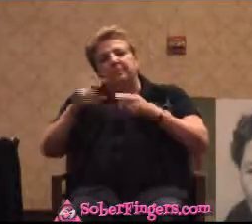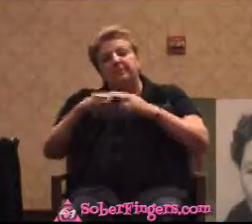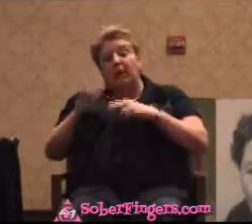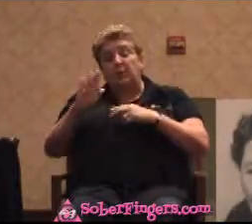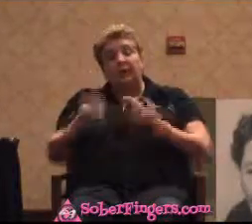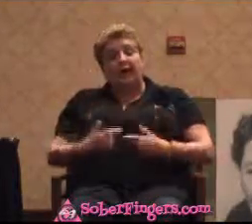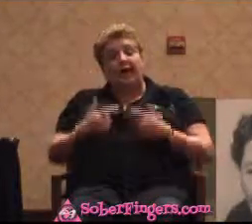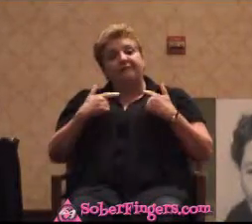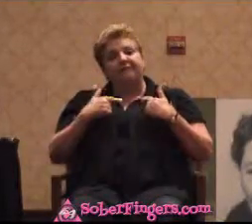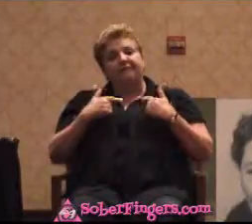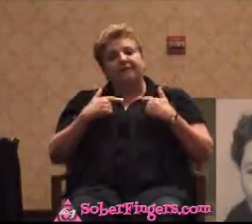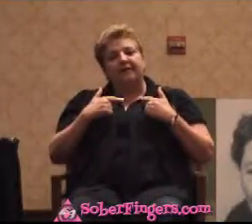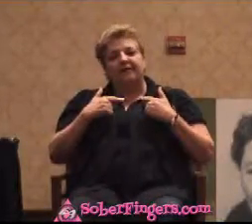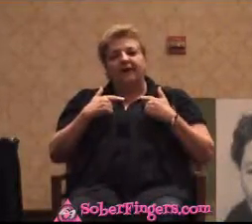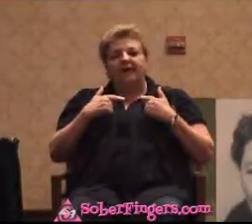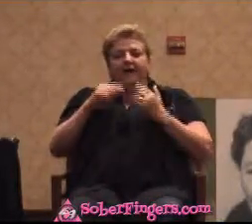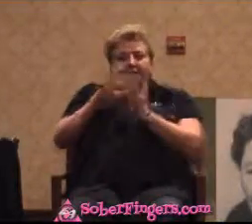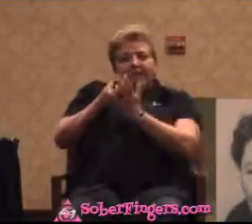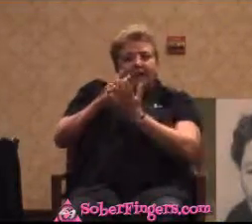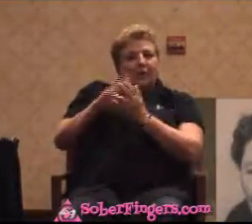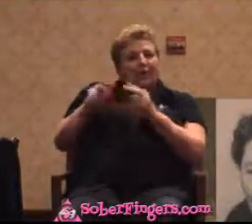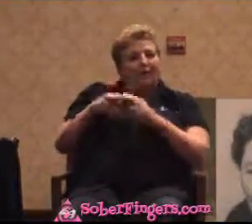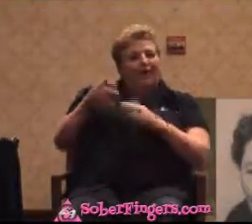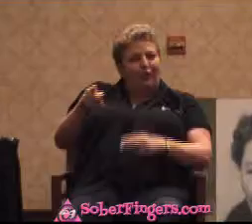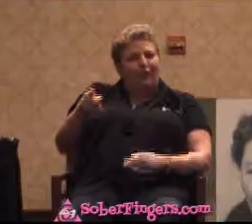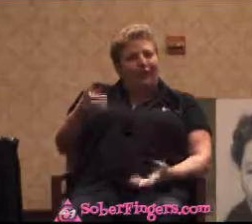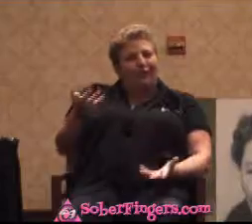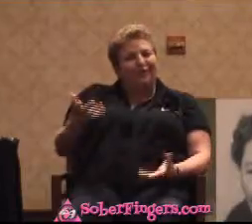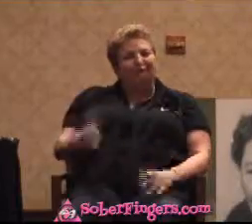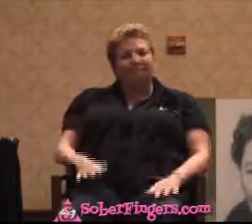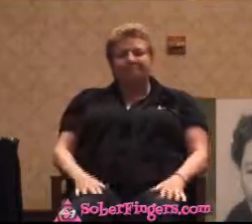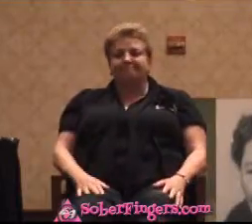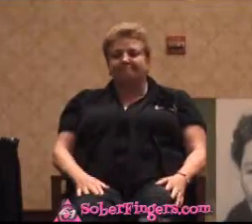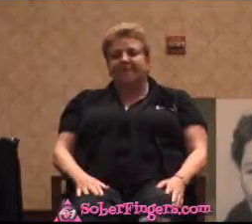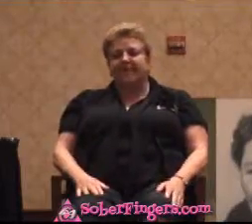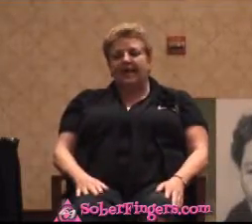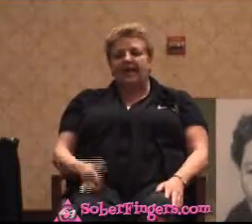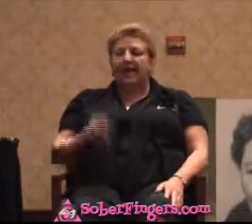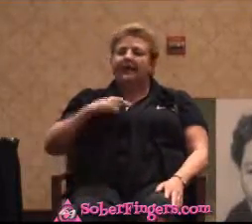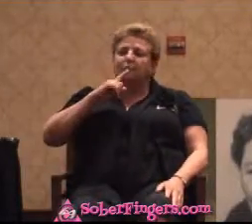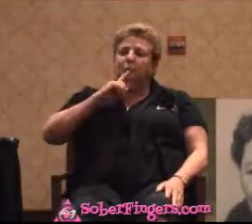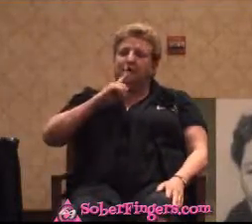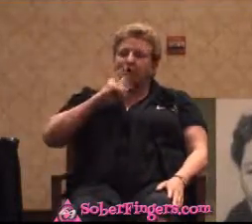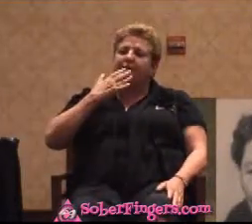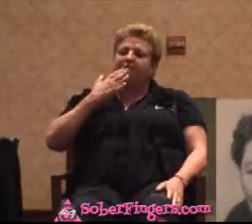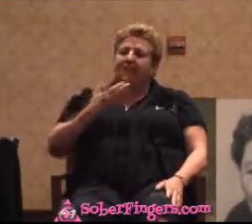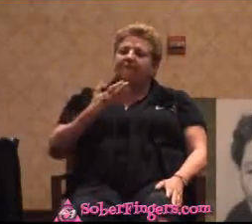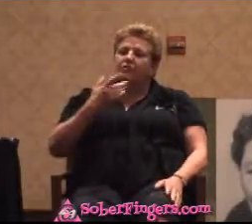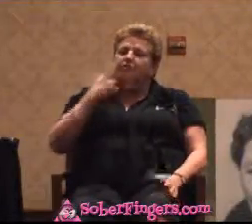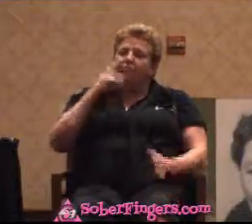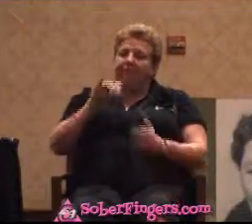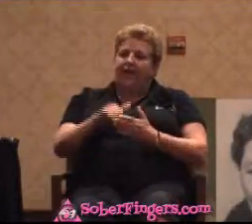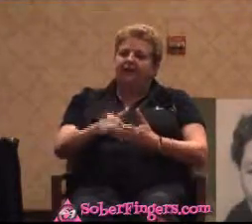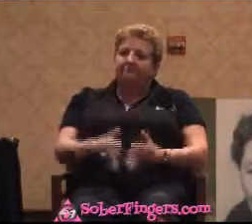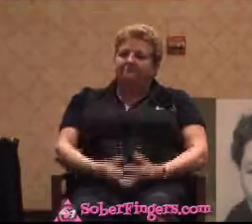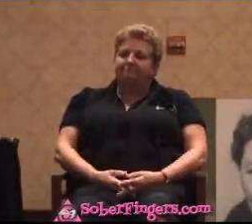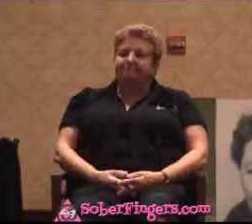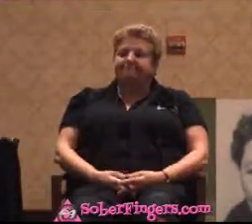I got to know some things about her. And I'm really thankful about that. But I have